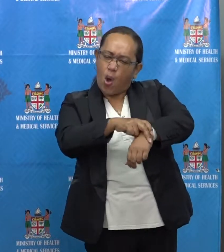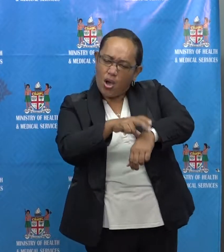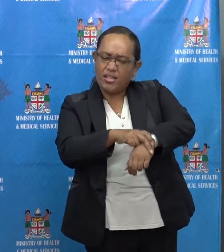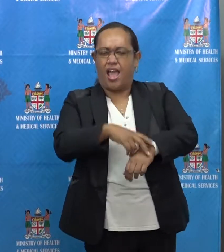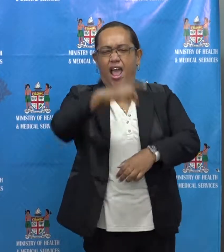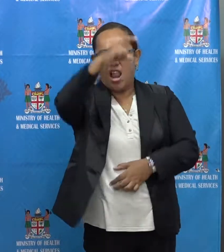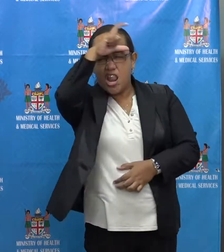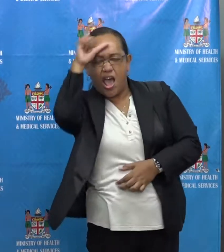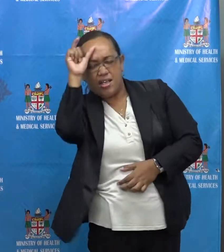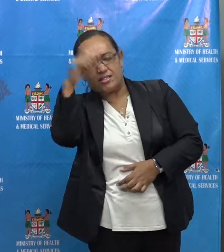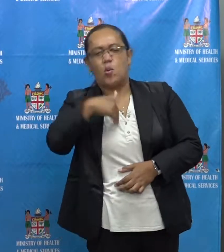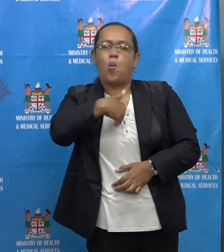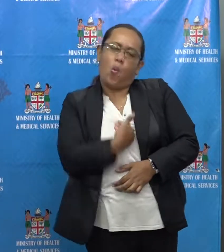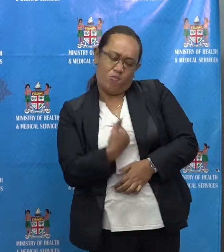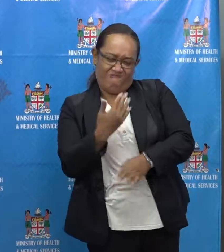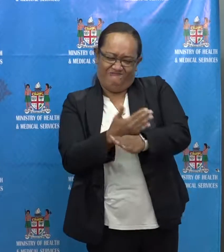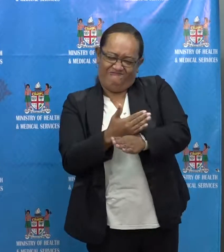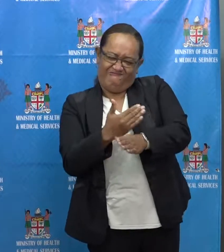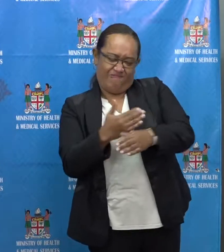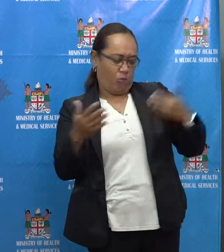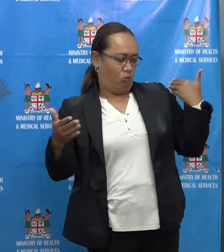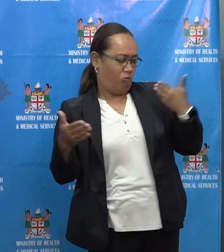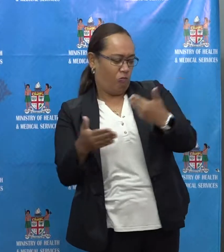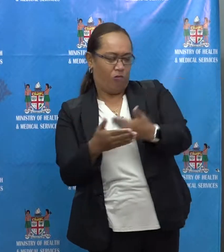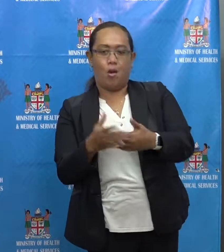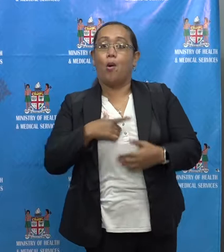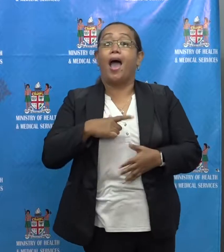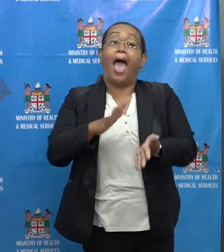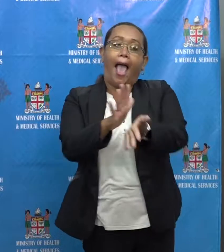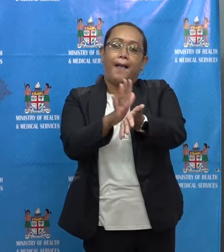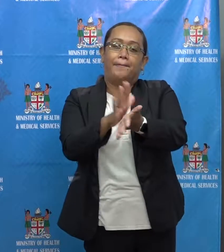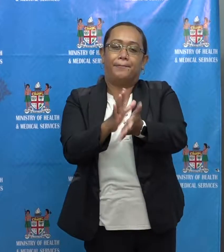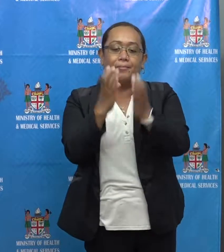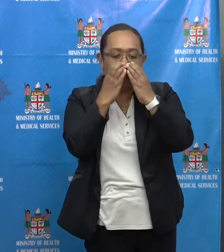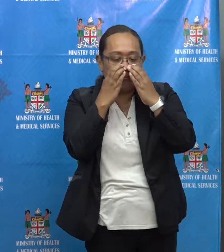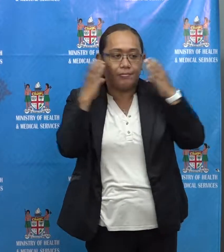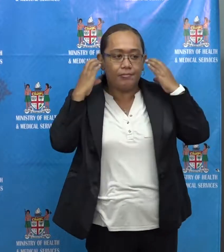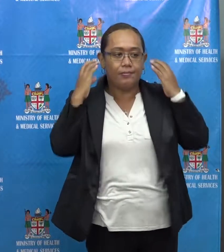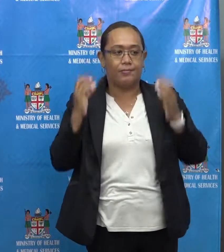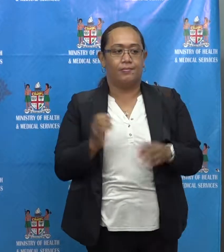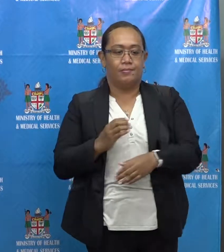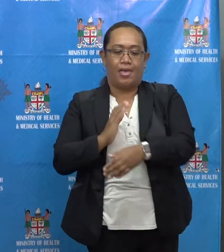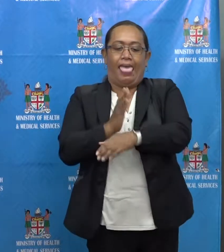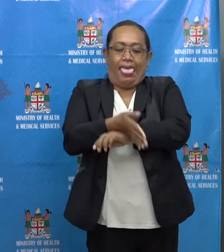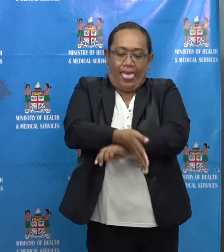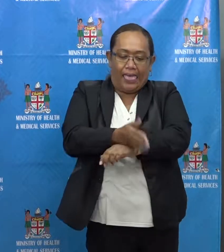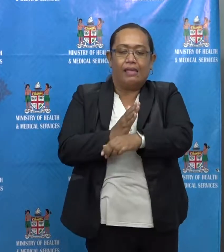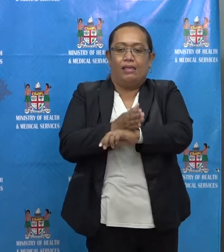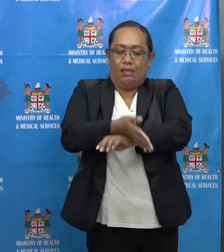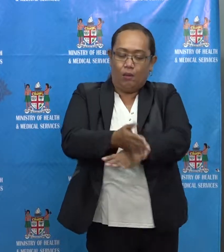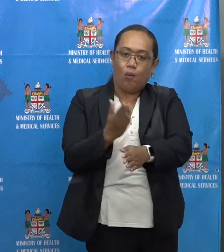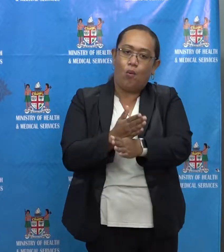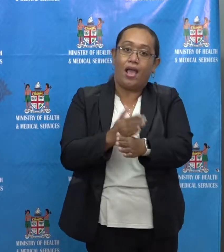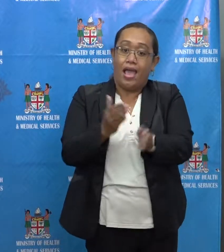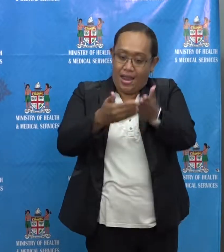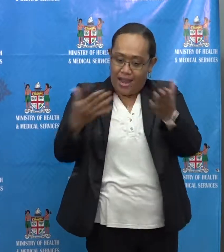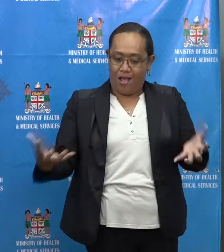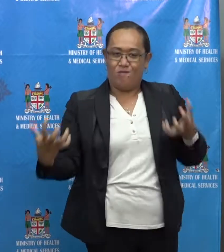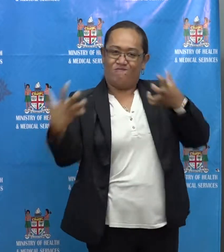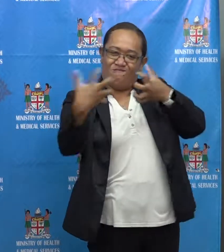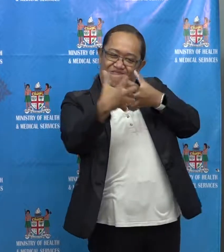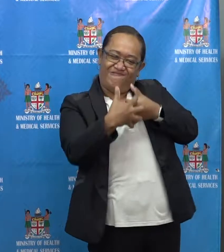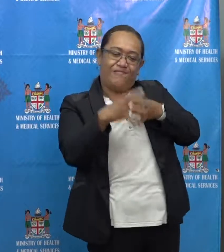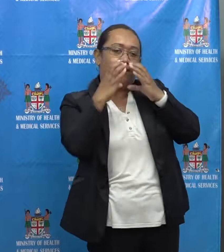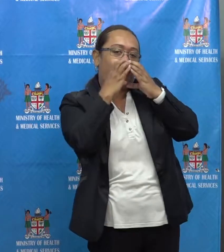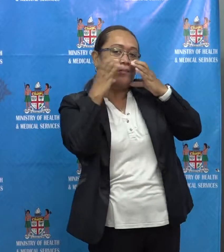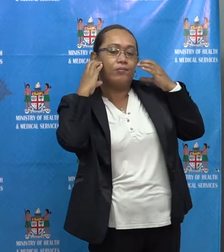stop the spread of COVID-19. The nation is with us. You are with us. And together, we will